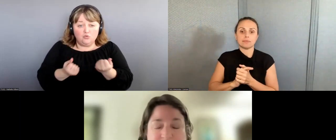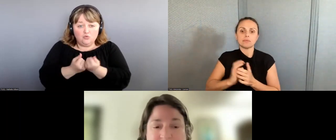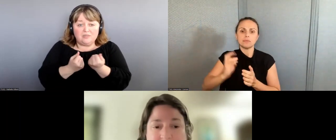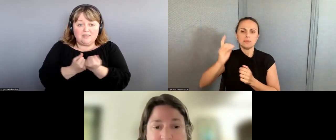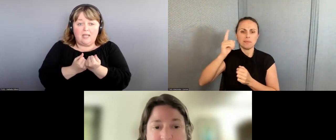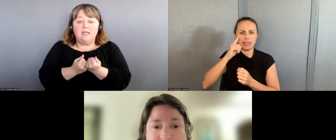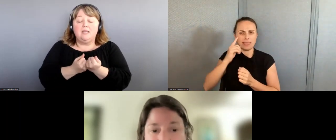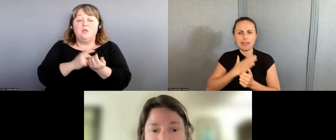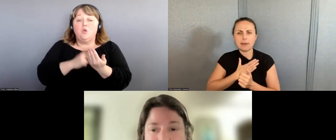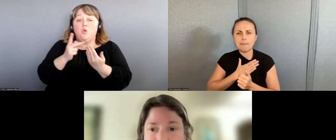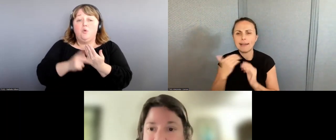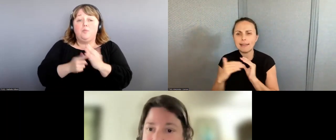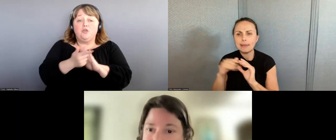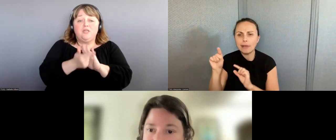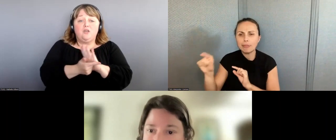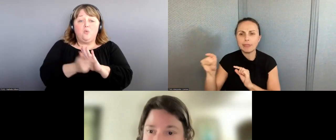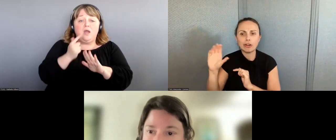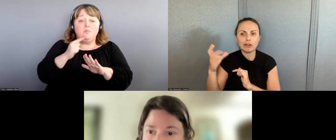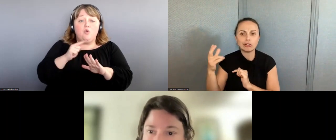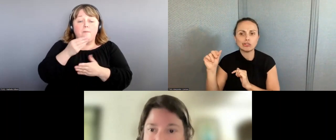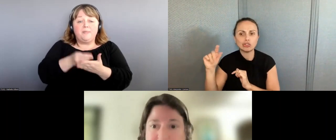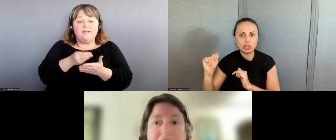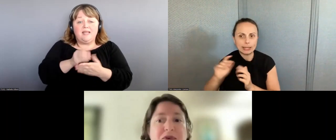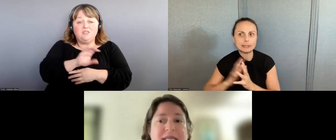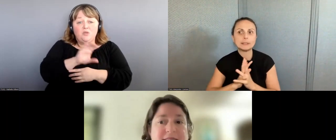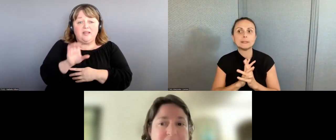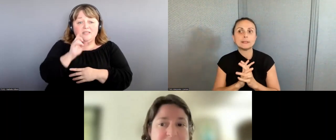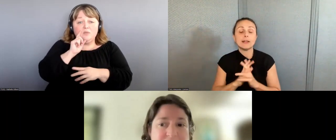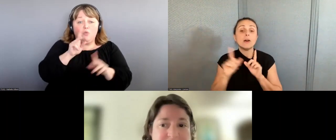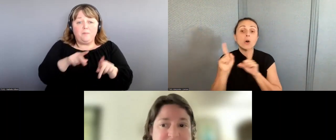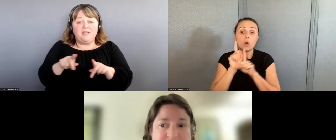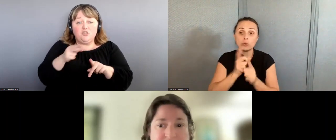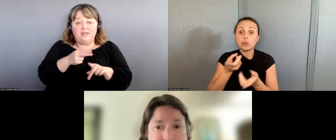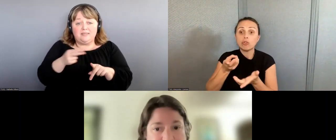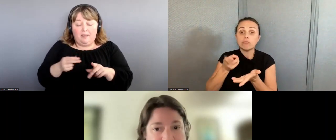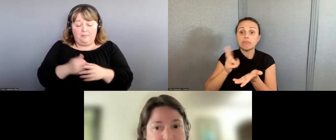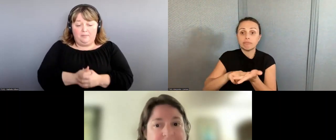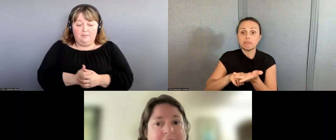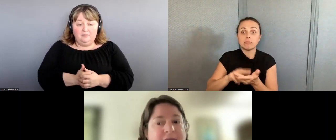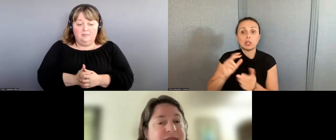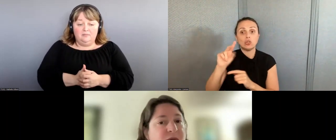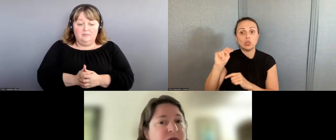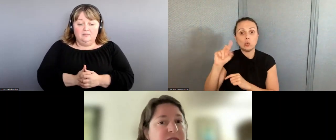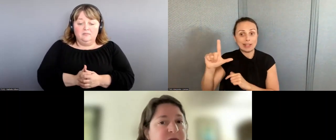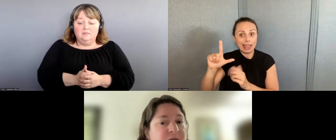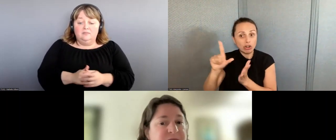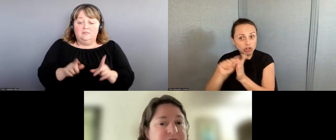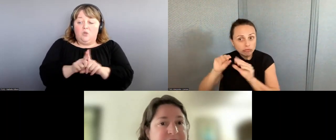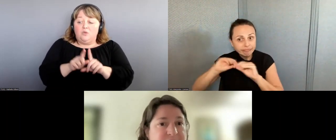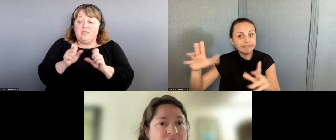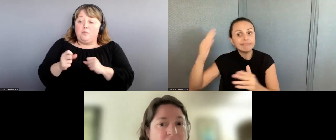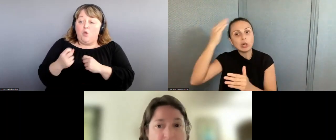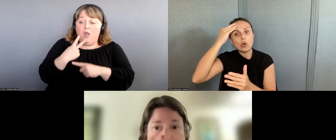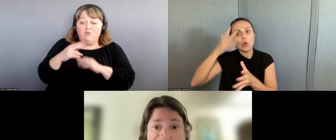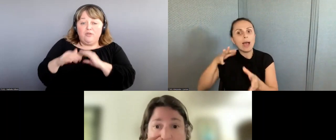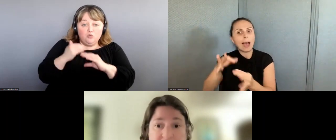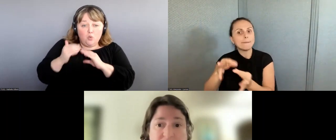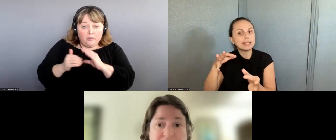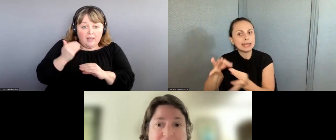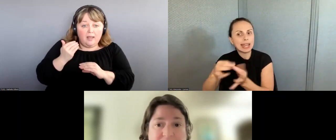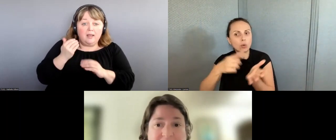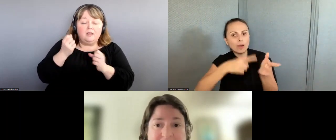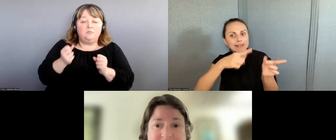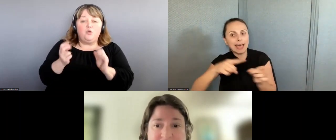my email is in the chat as well. You can sign up to receive our newsletter, and that will keep you up to date on all